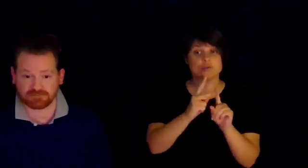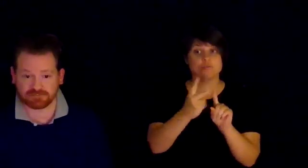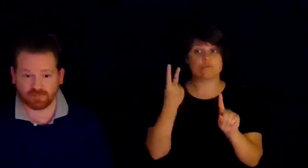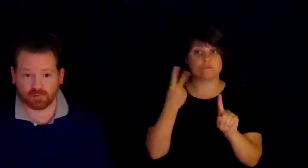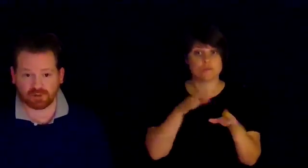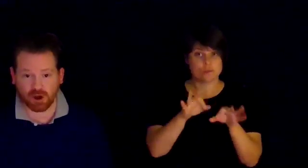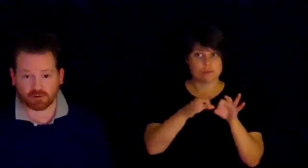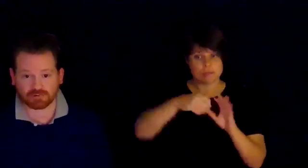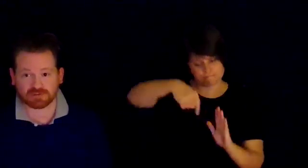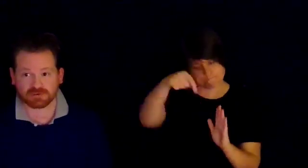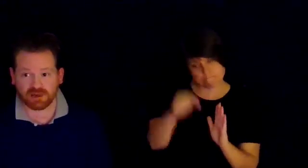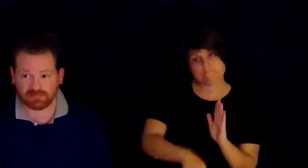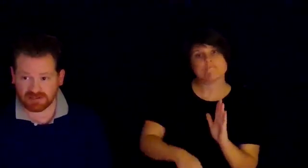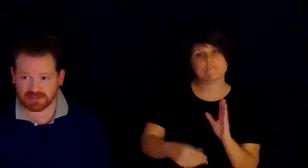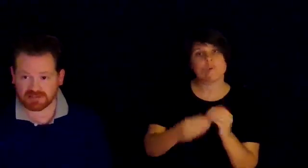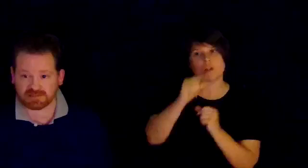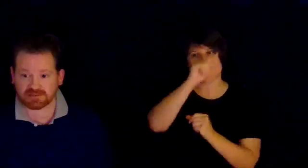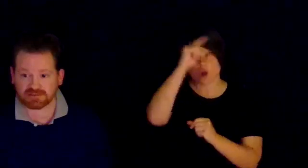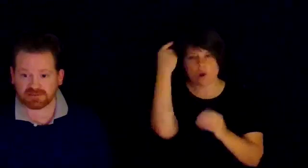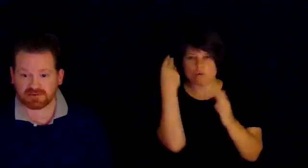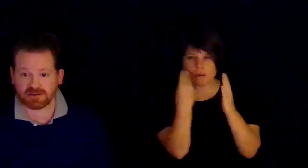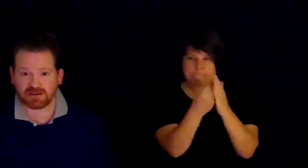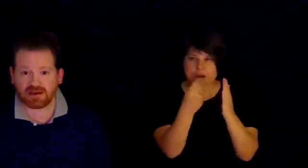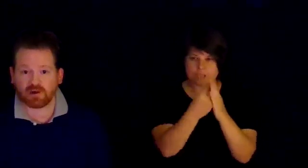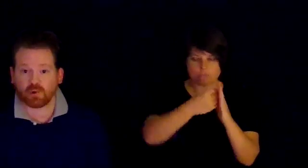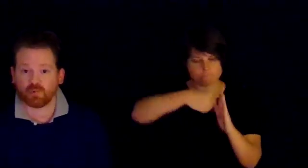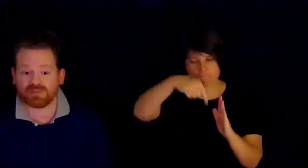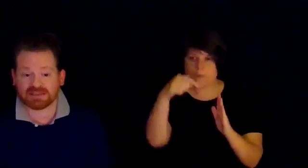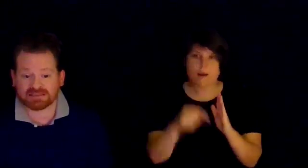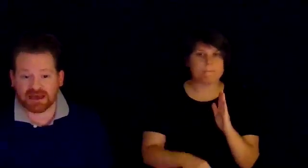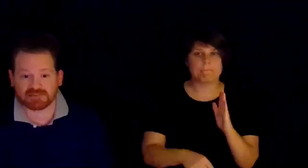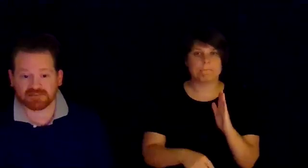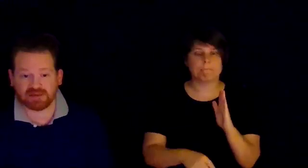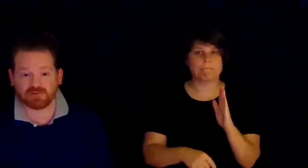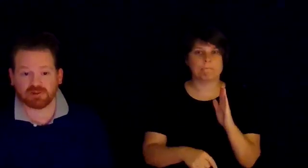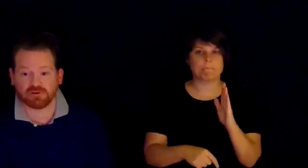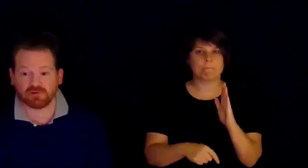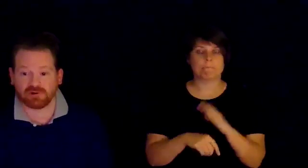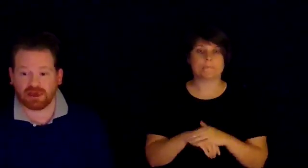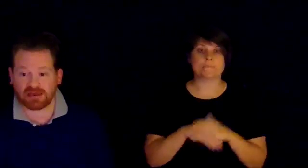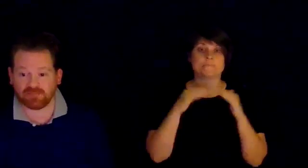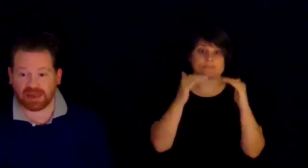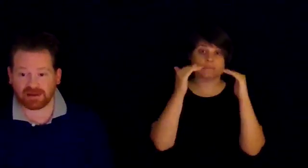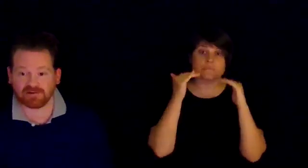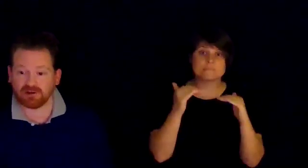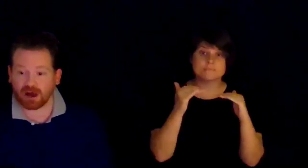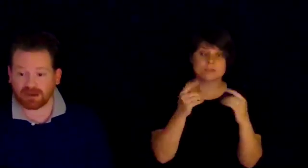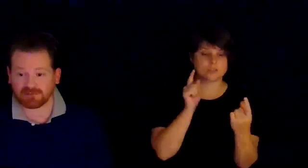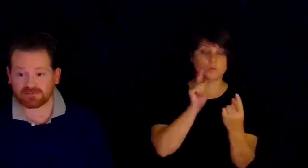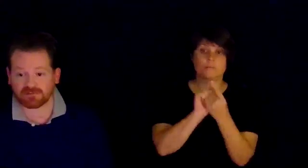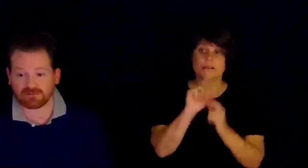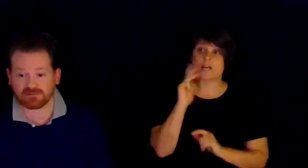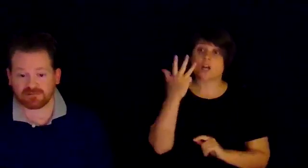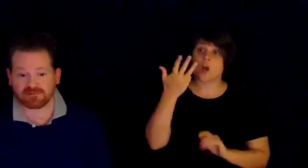detail with goals and budgets. We then start to meet with you at about